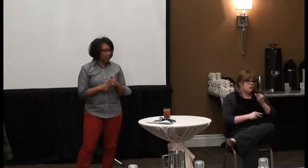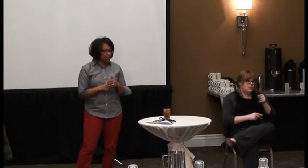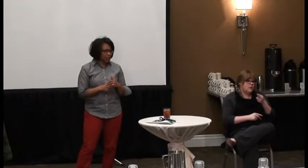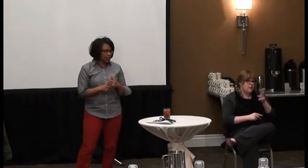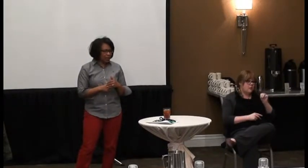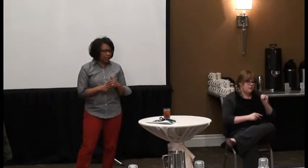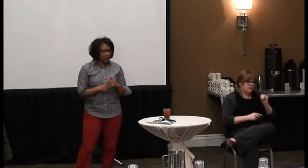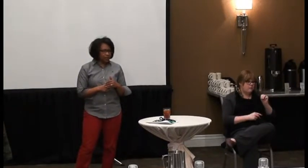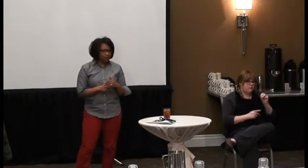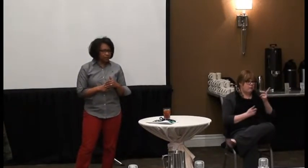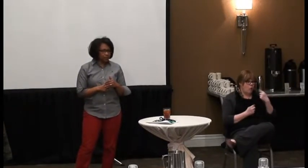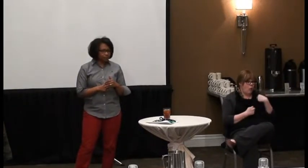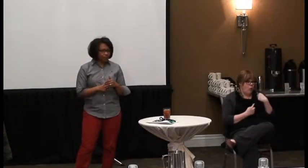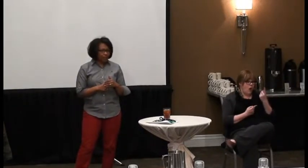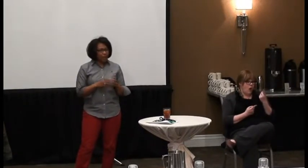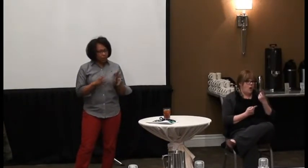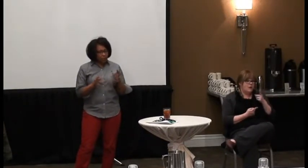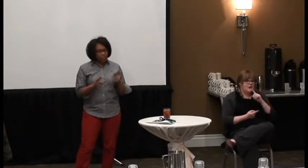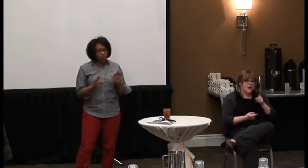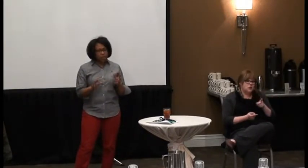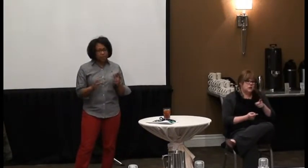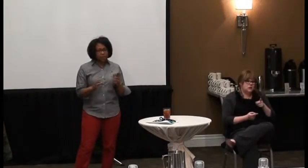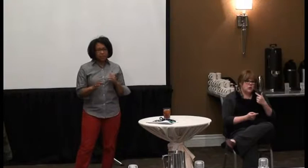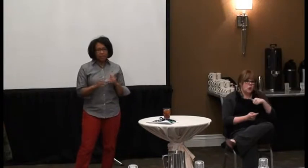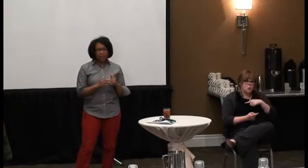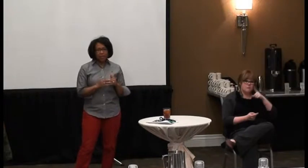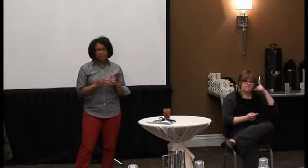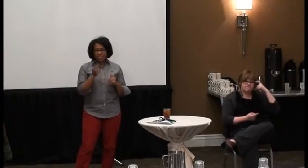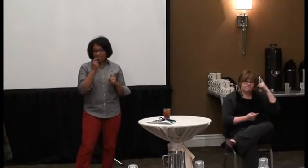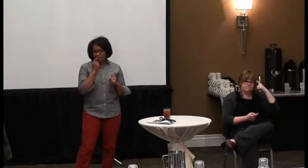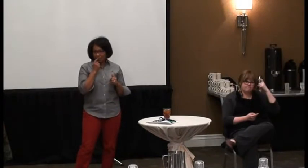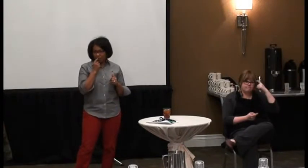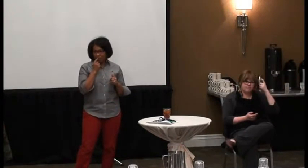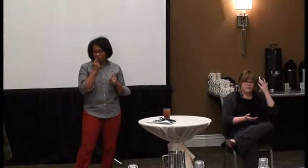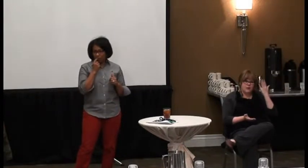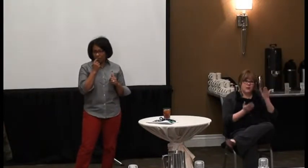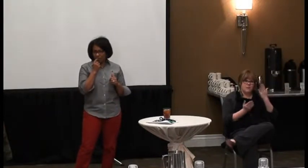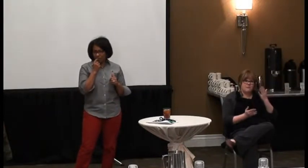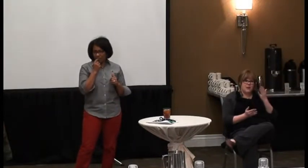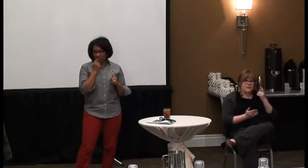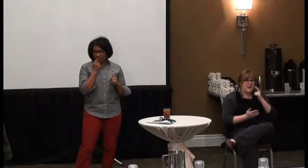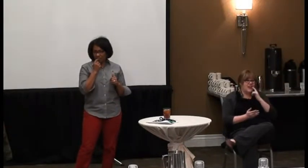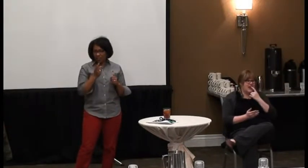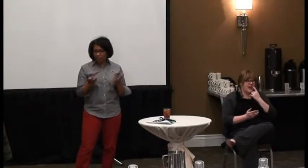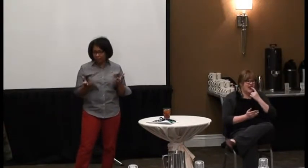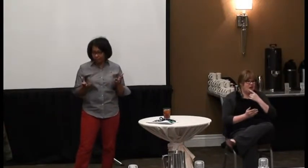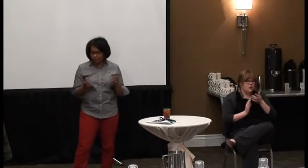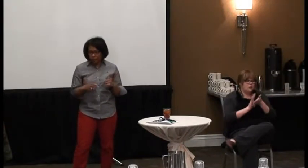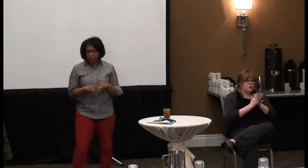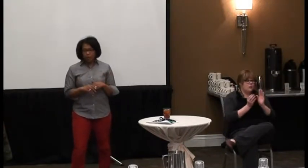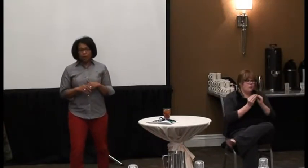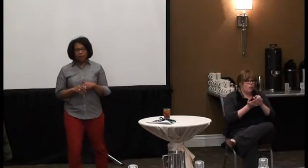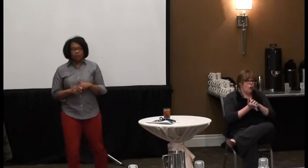and actually we suspected that maybe the teeth became weaker and weaker and